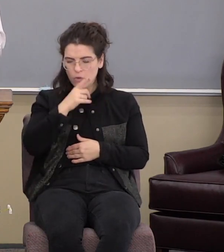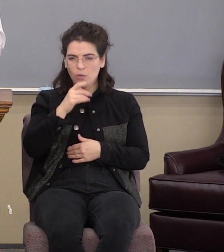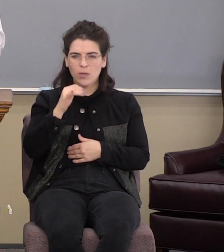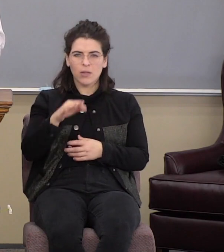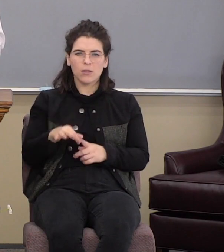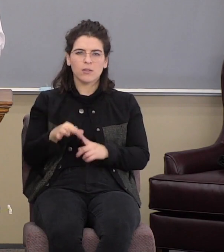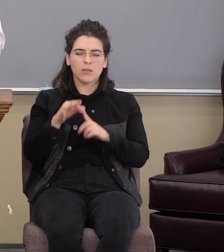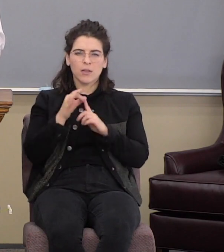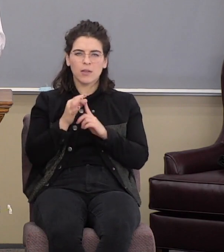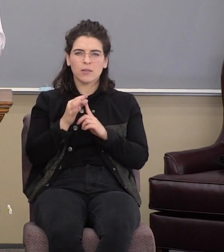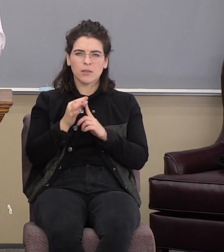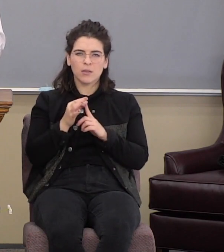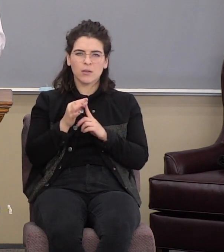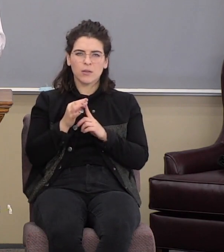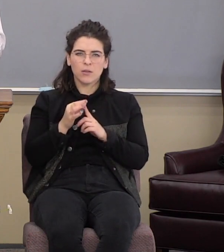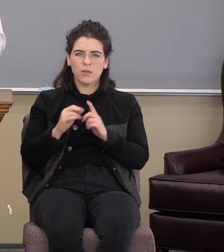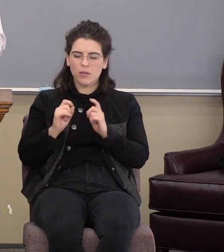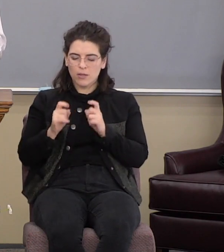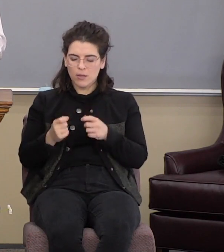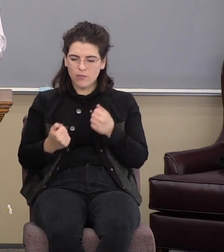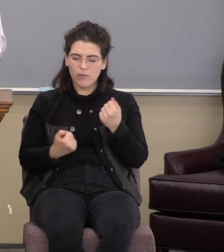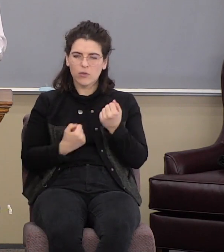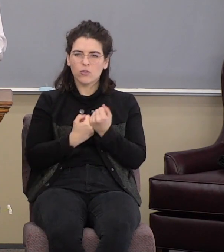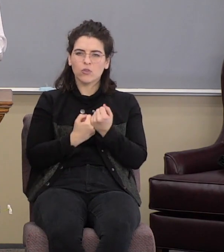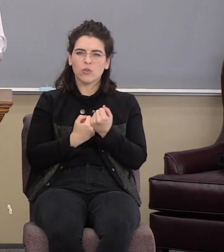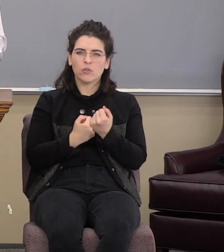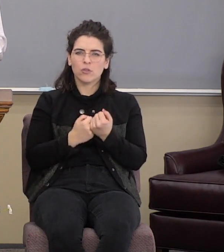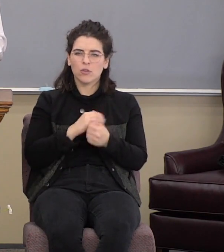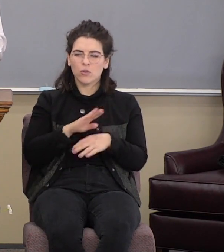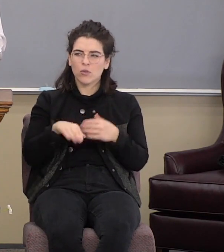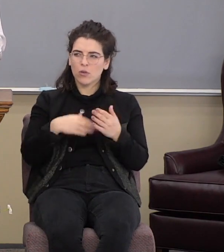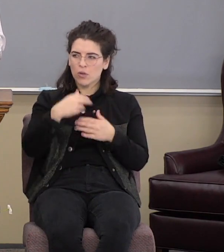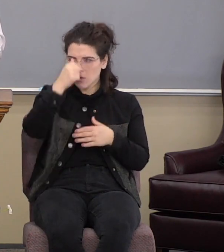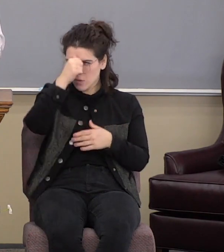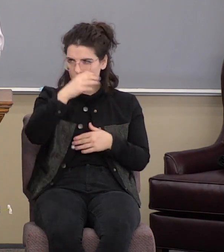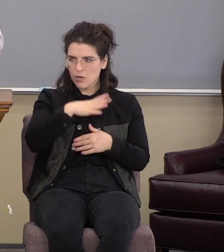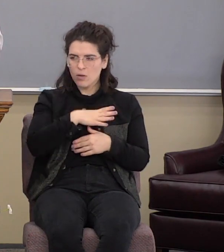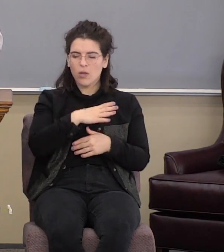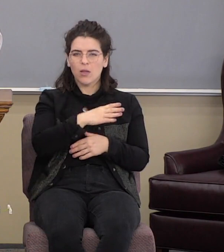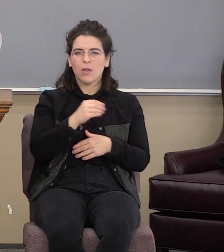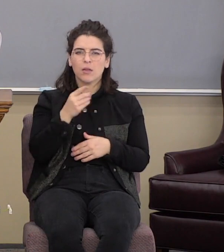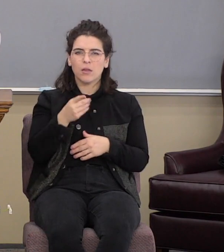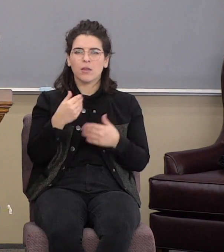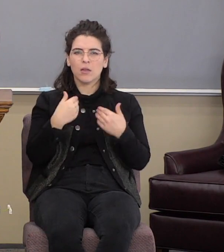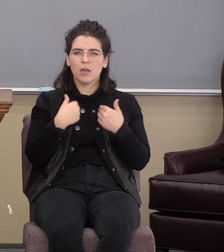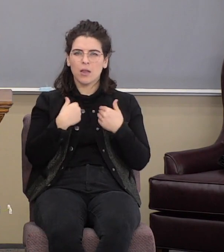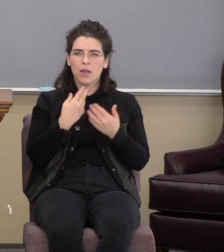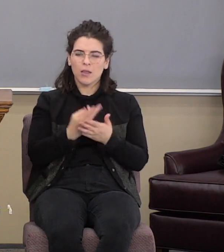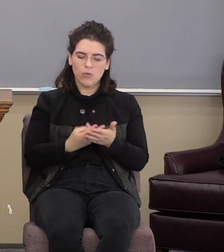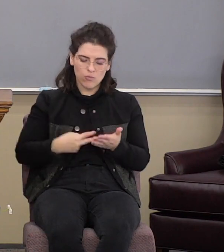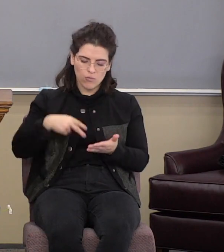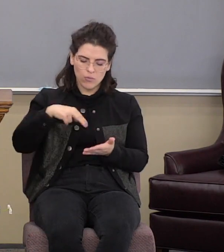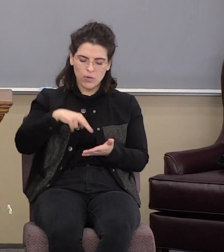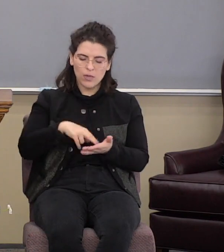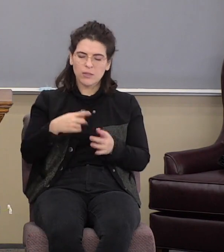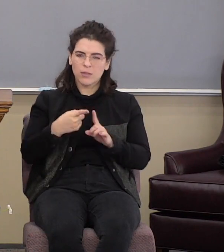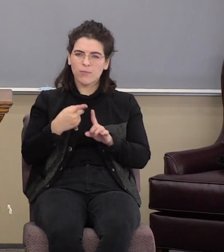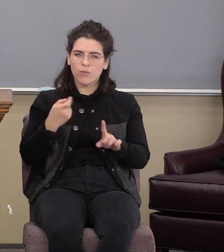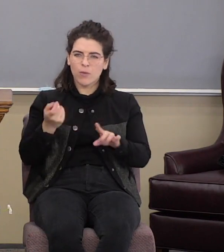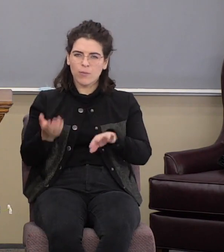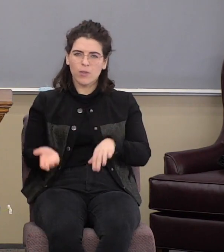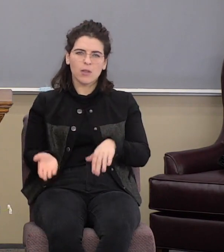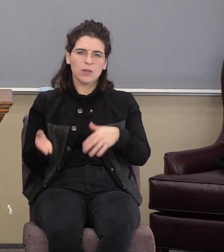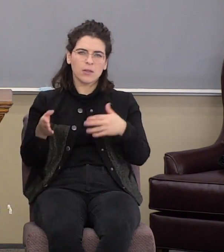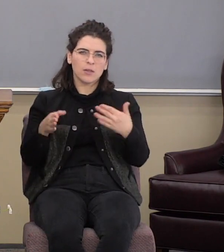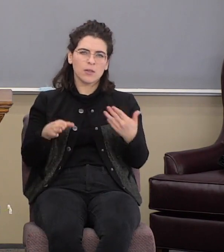ordained, whereof he hath given assurance unto all men, in that he hath what? Raised him from the